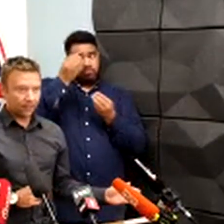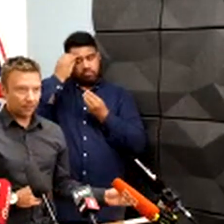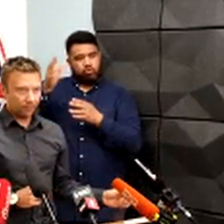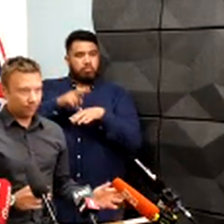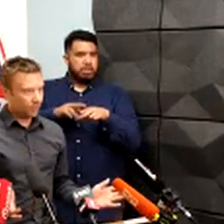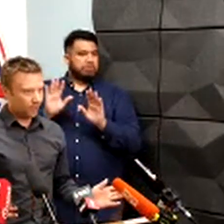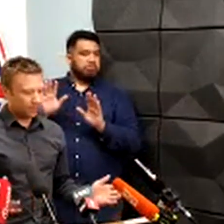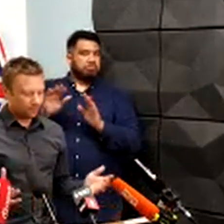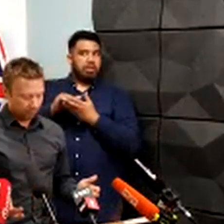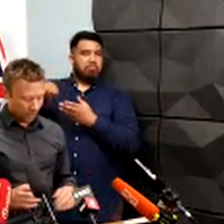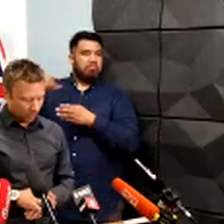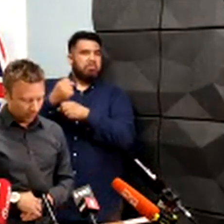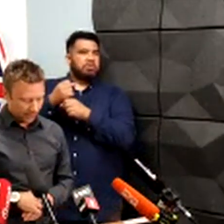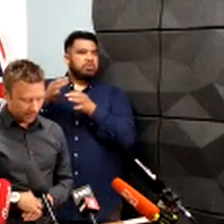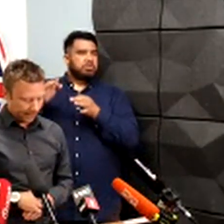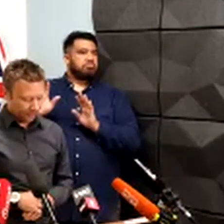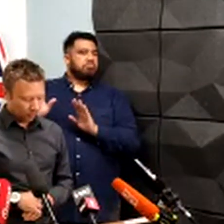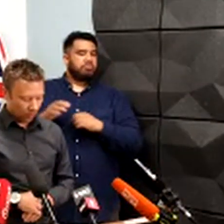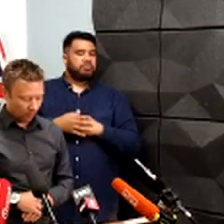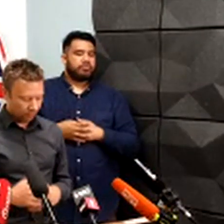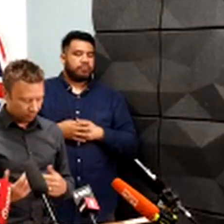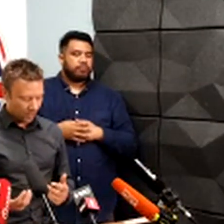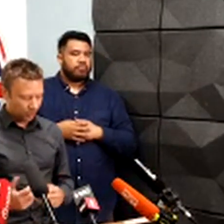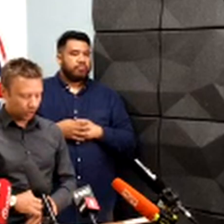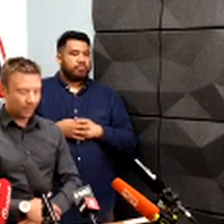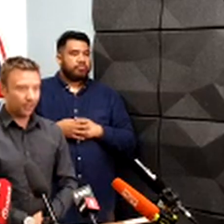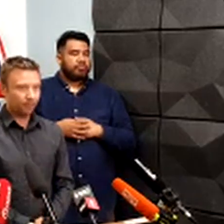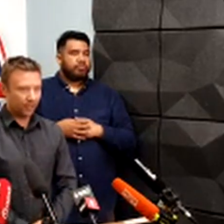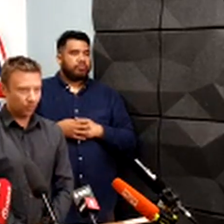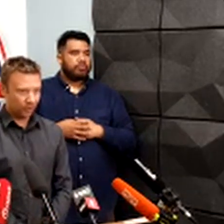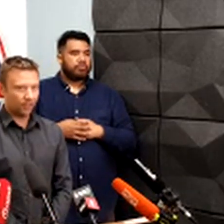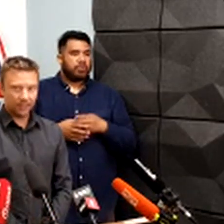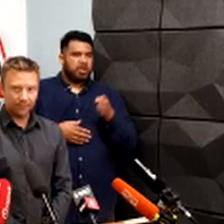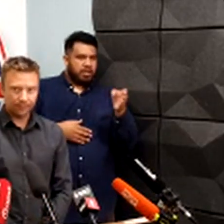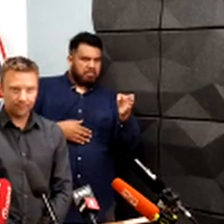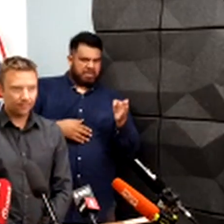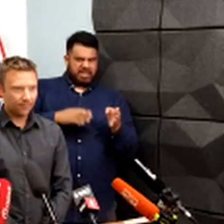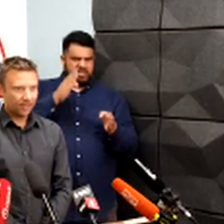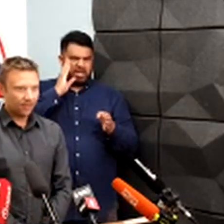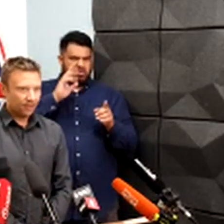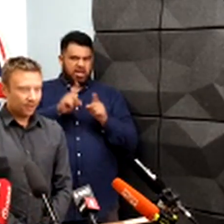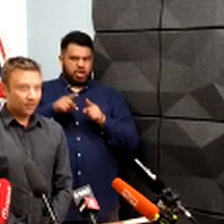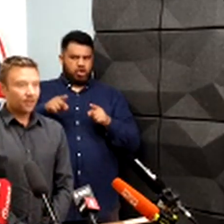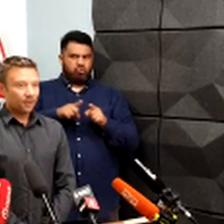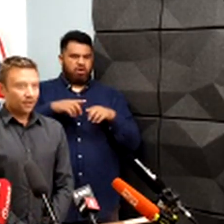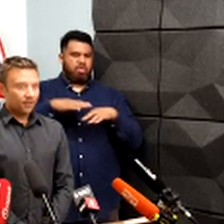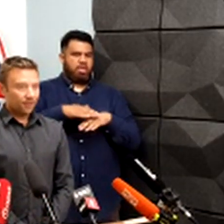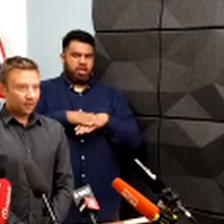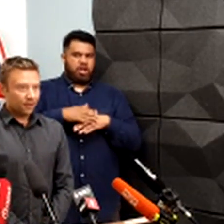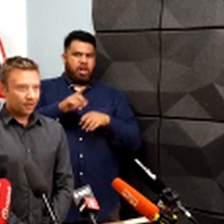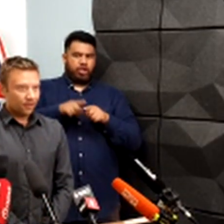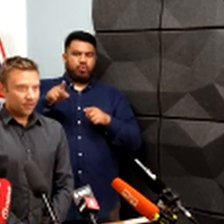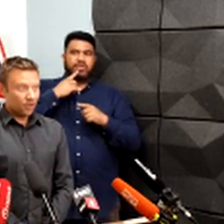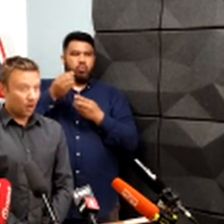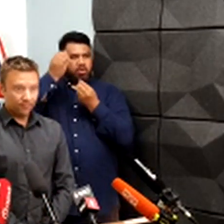police, in complete support of their decision making. But that's Sounds with like the very police. coded language saying we told cops not